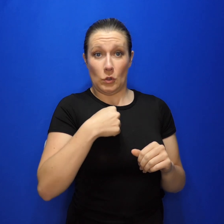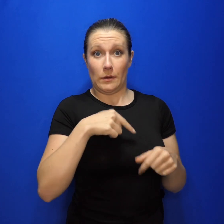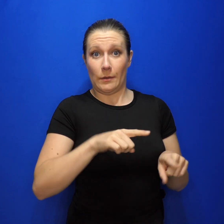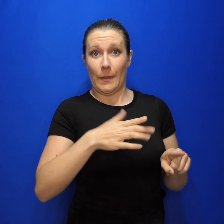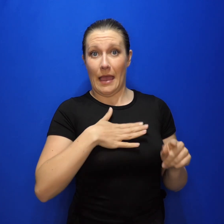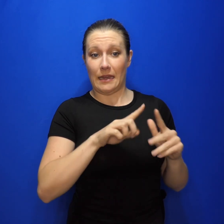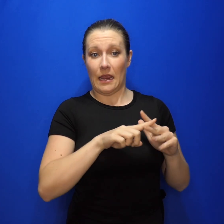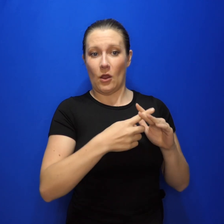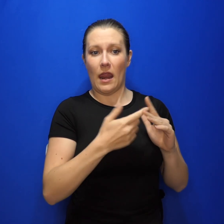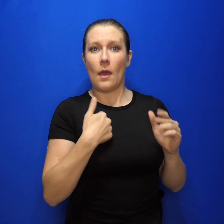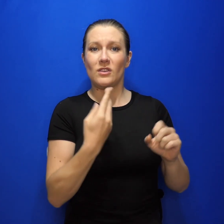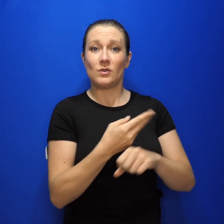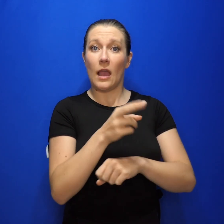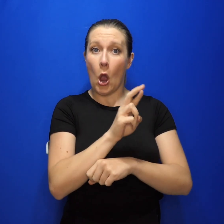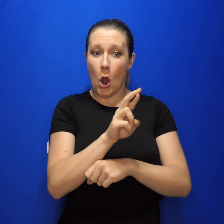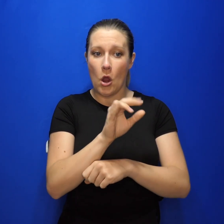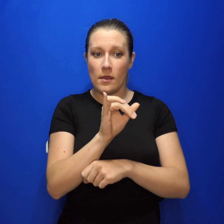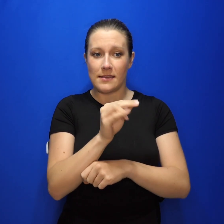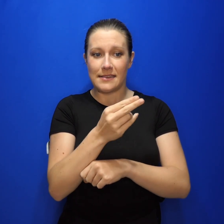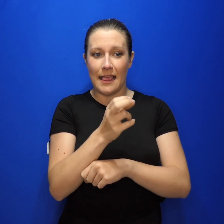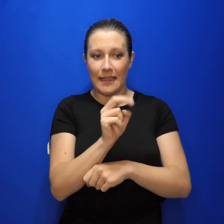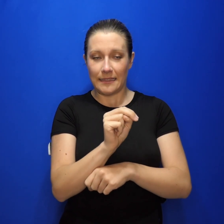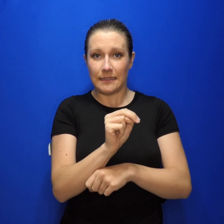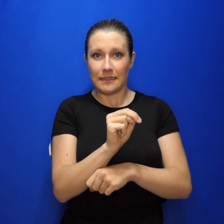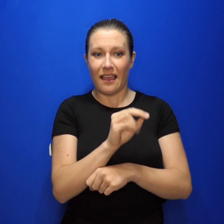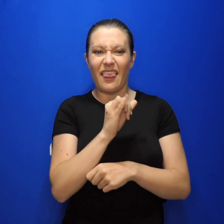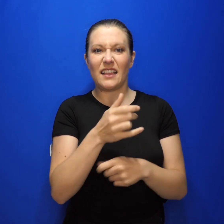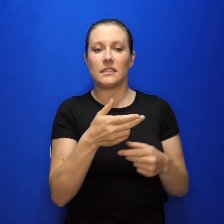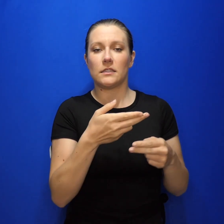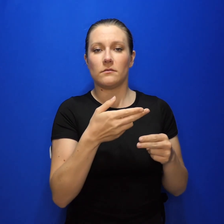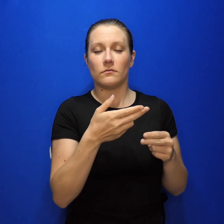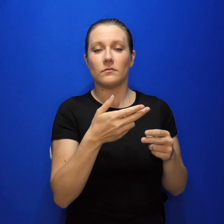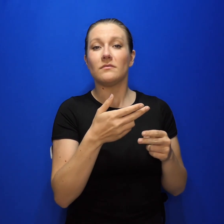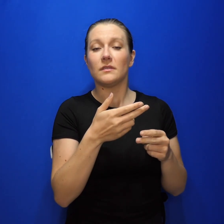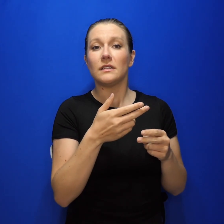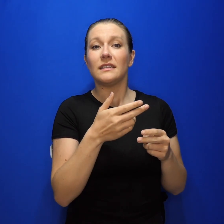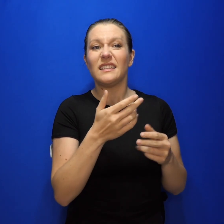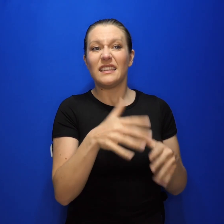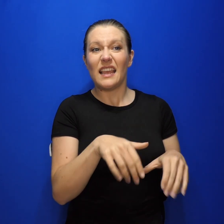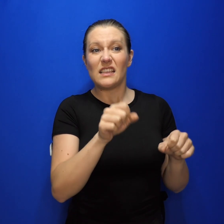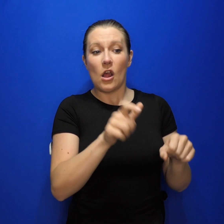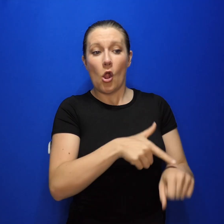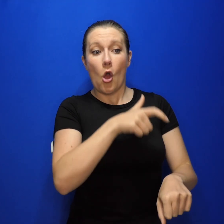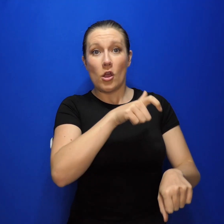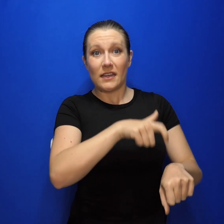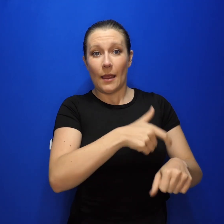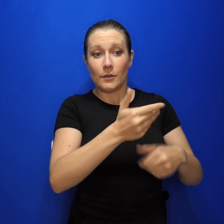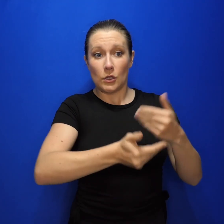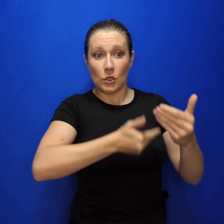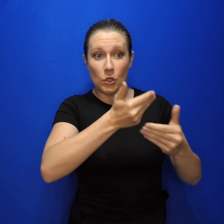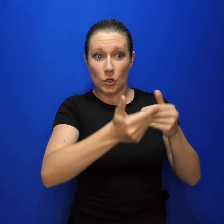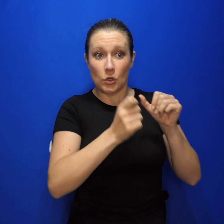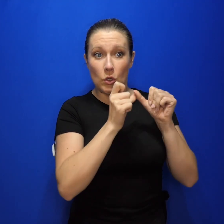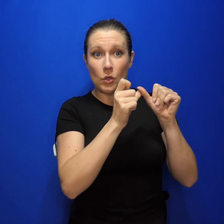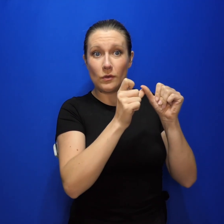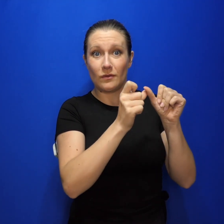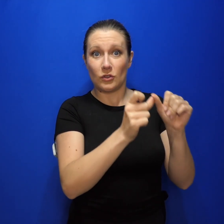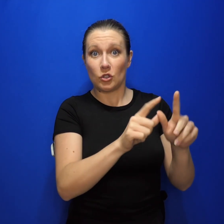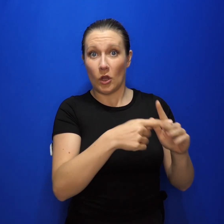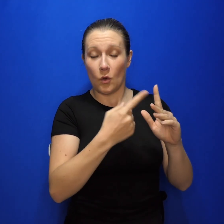was using our insulin, regular insulin, which is short acting, takes a longer time to get moving in your system, that